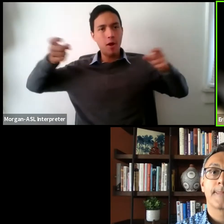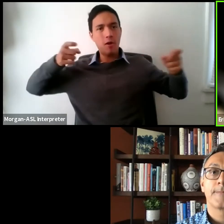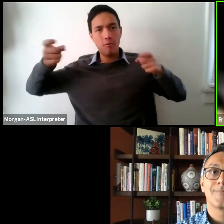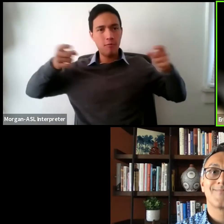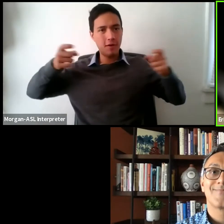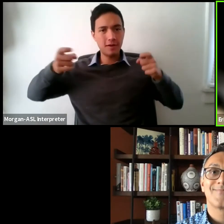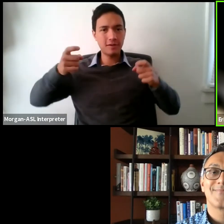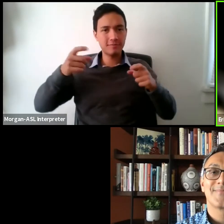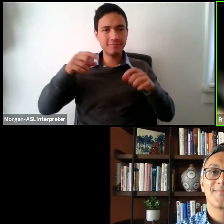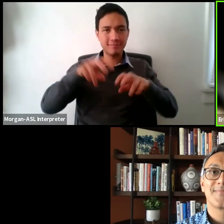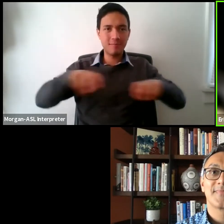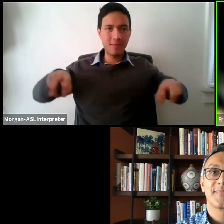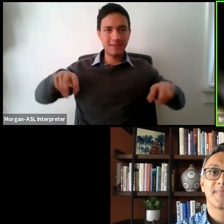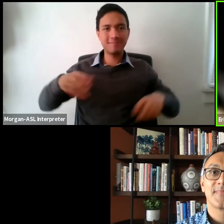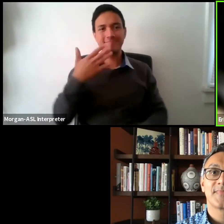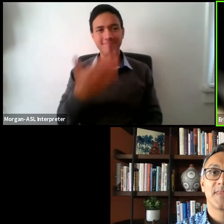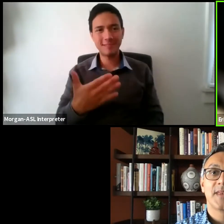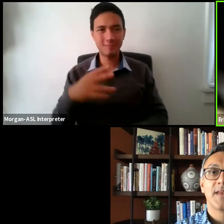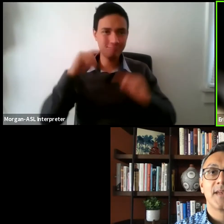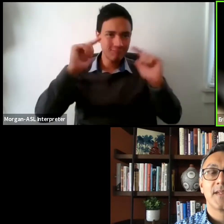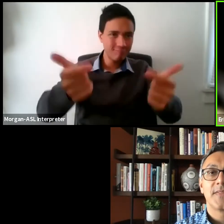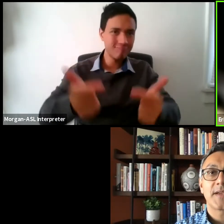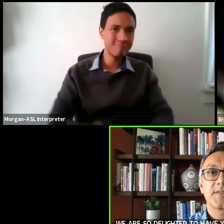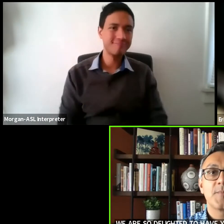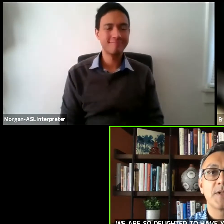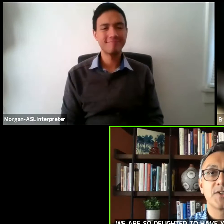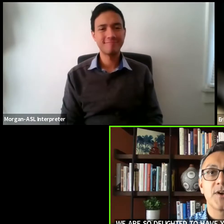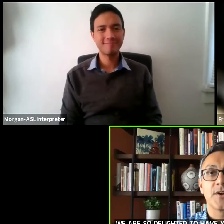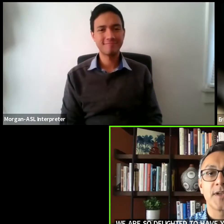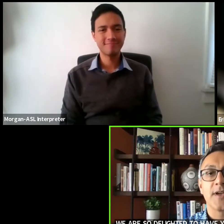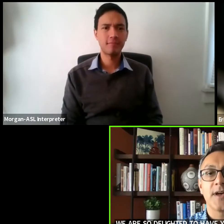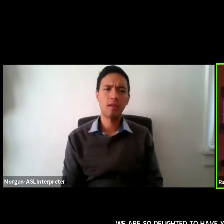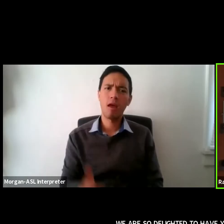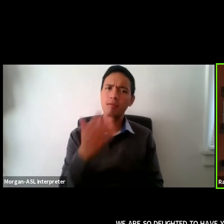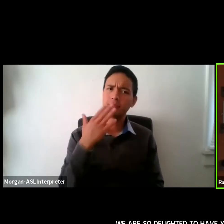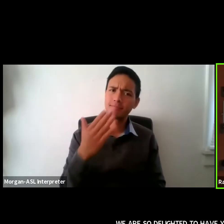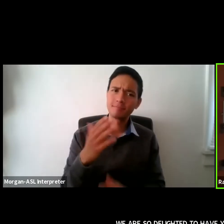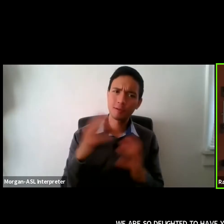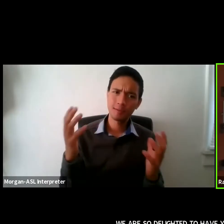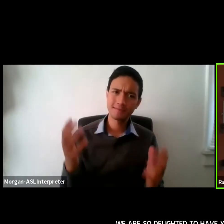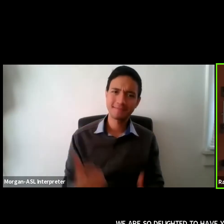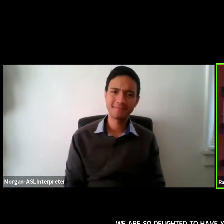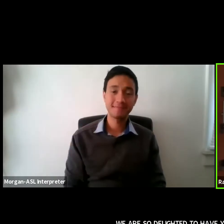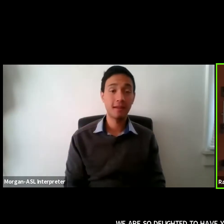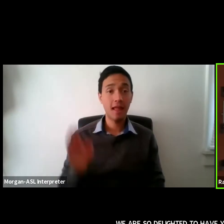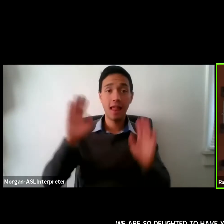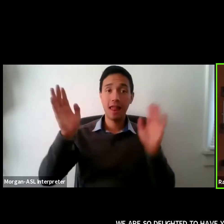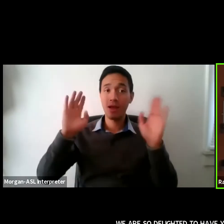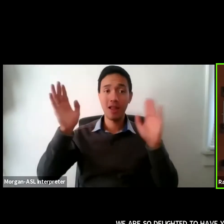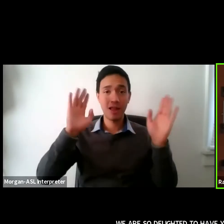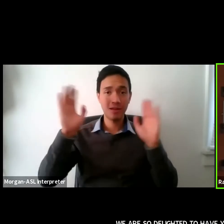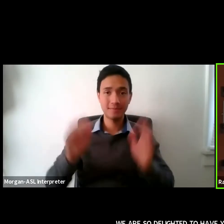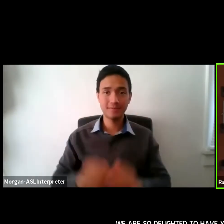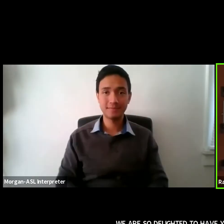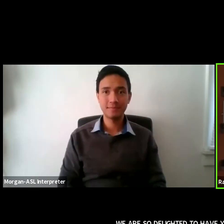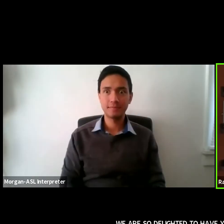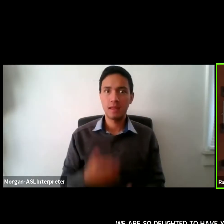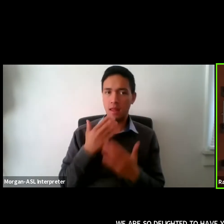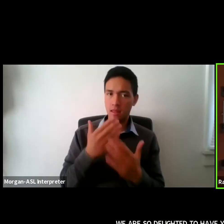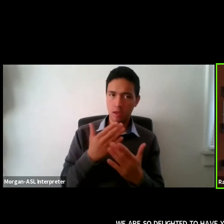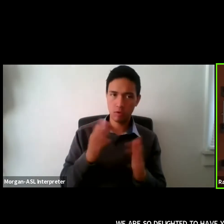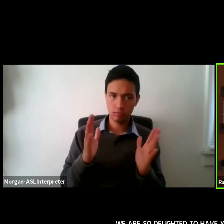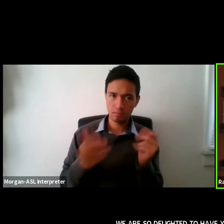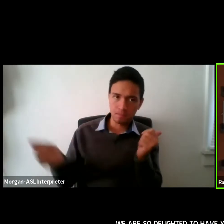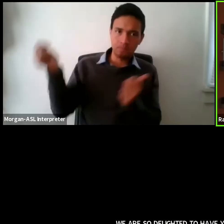over to you. Thank you. Thanks so much, Erica. Hello, everyone. Thank you, Excellencies and